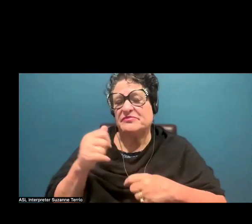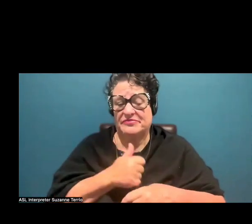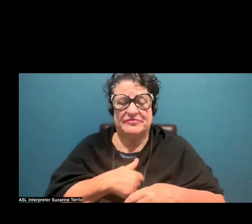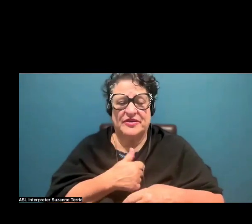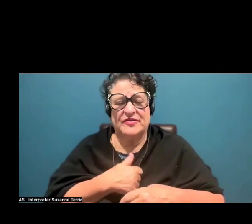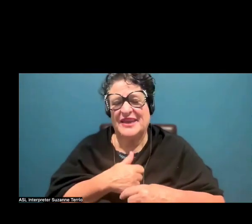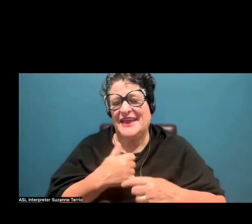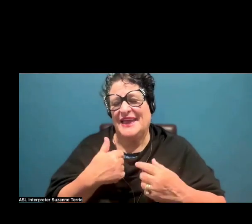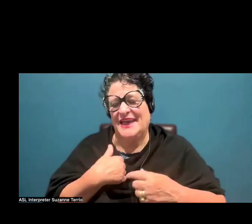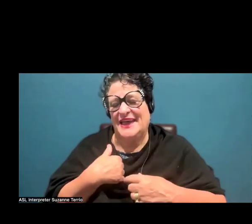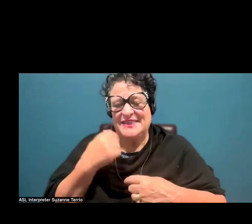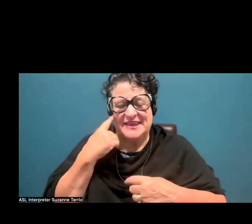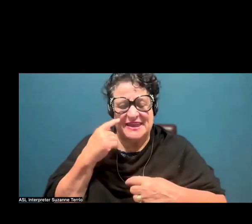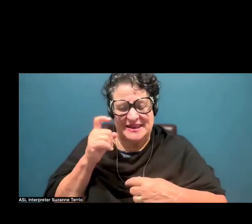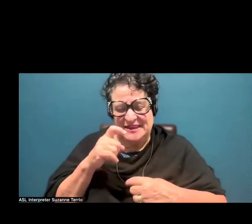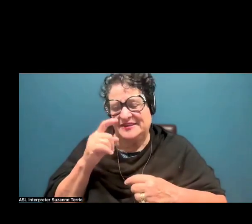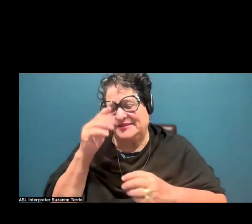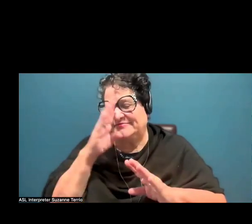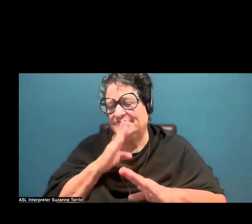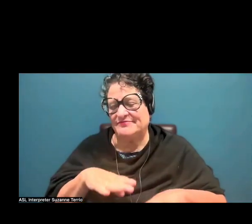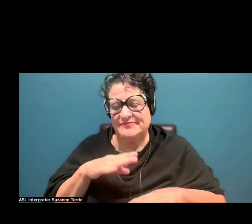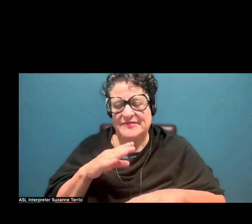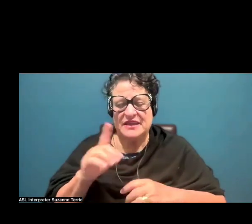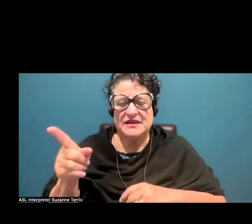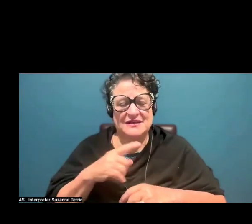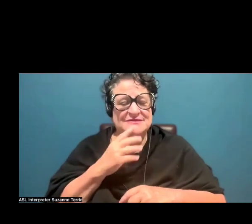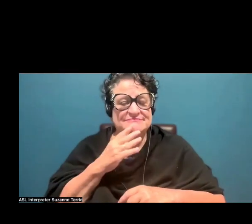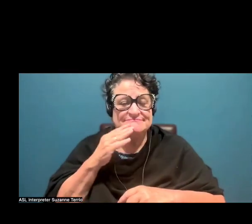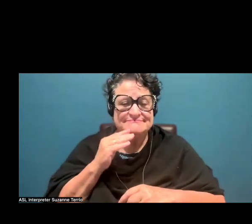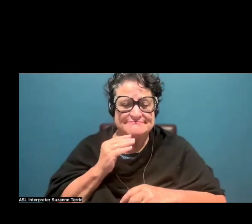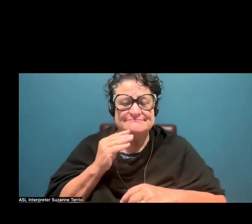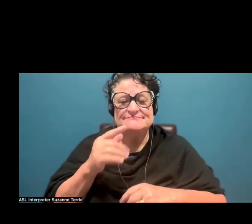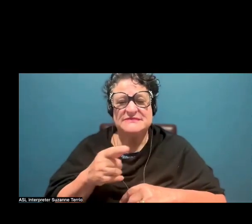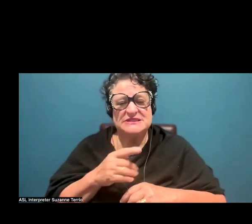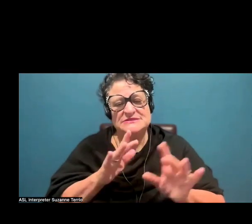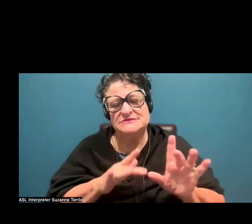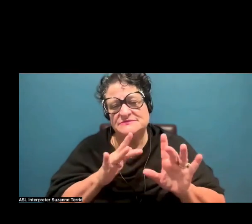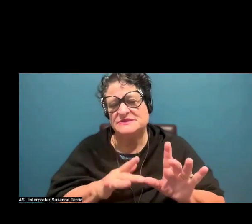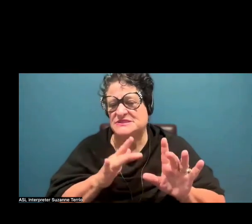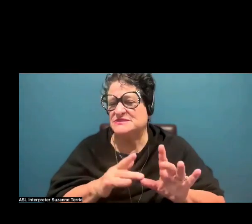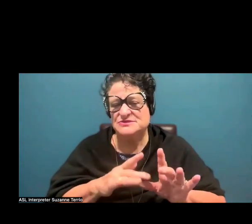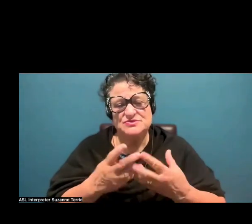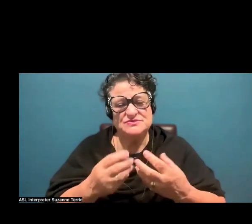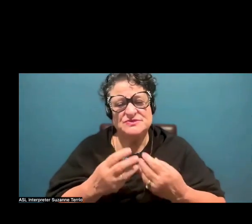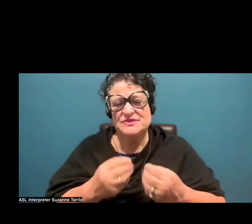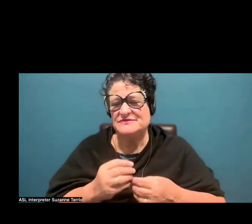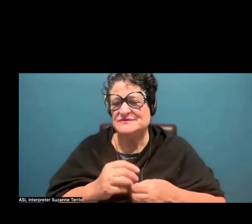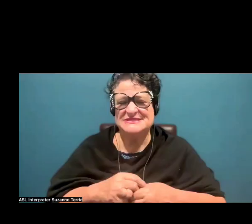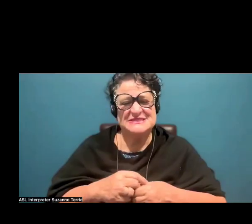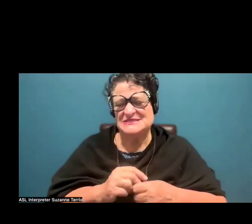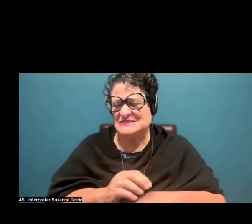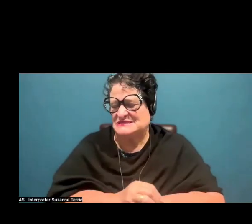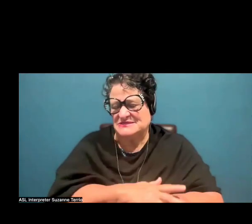say. I think I need a minute. His smile falls. His sympathy is too soft. It sets a phantom itch across my